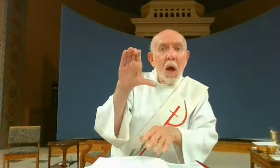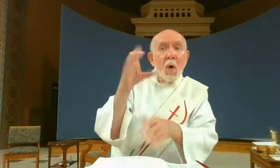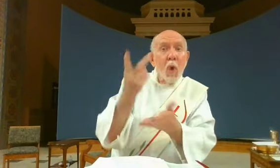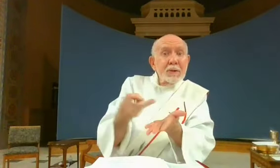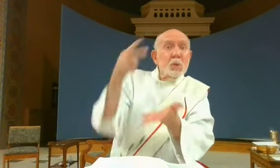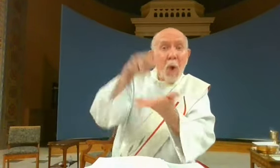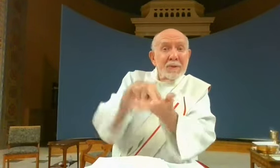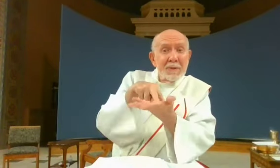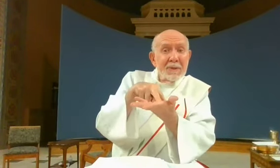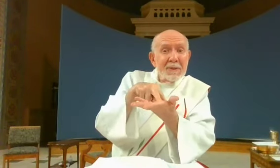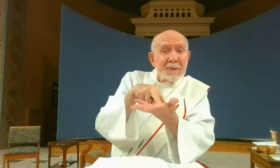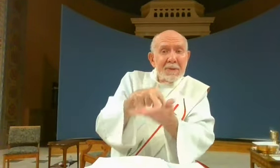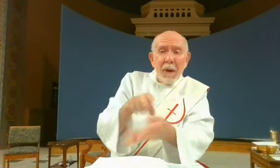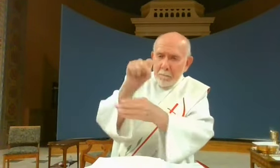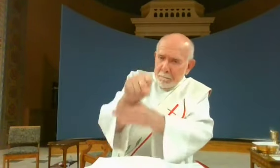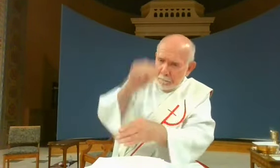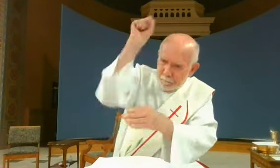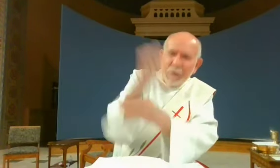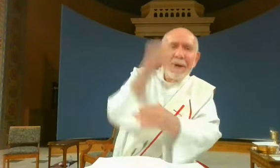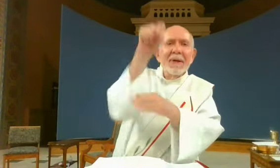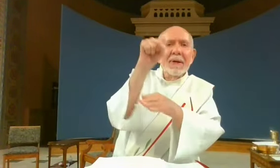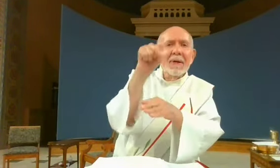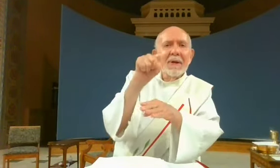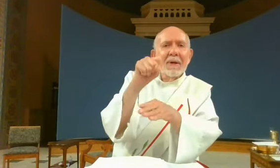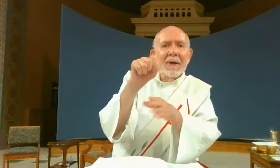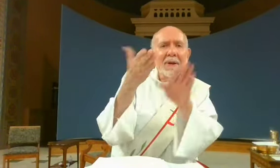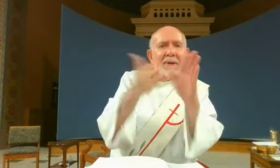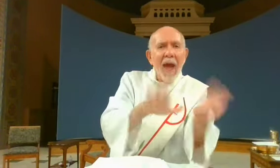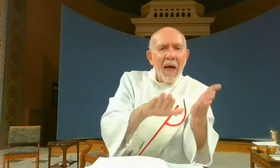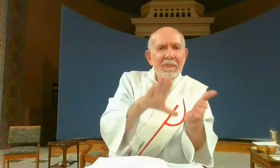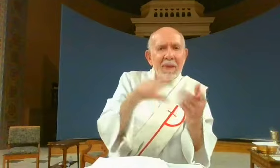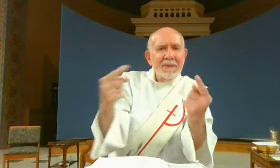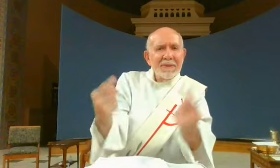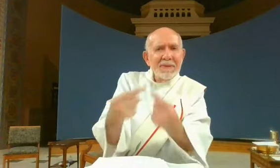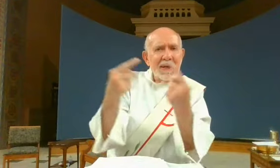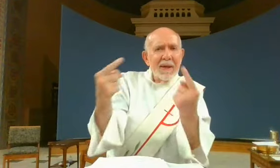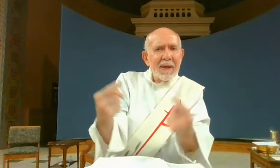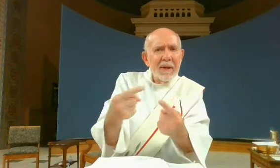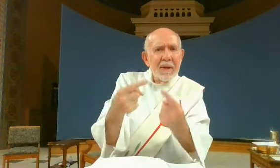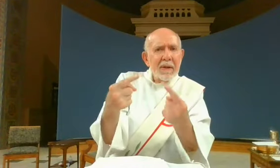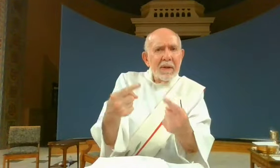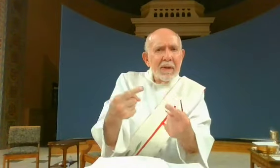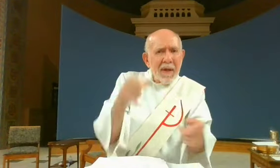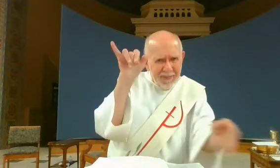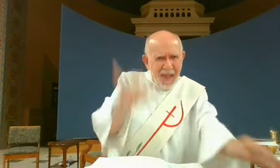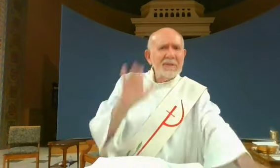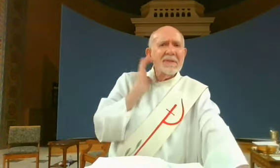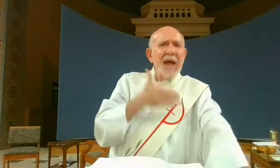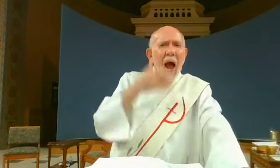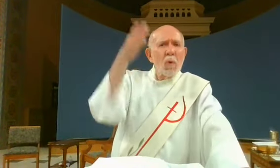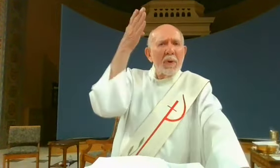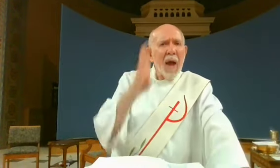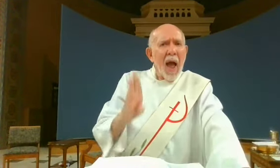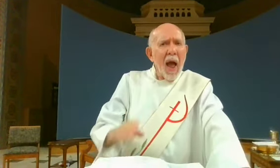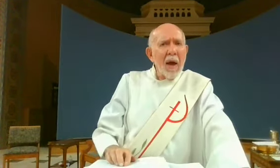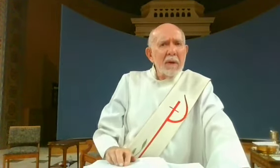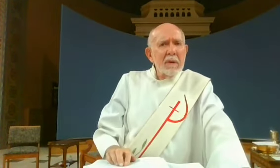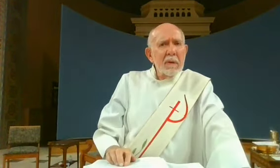the cross and was resurrected. He beat death and sin. That is our